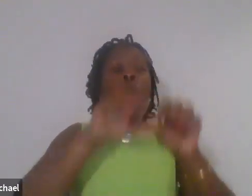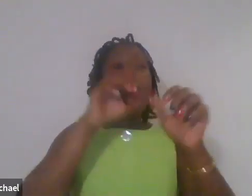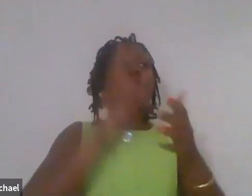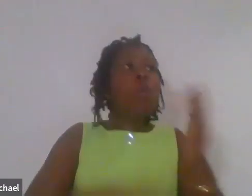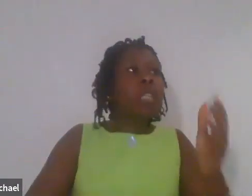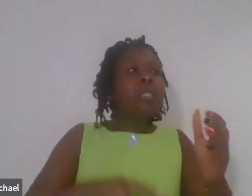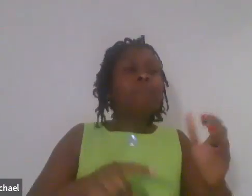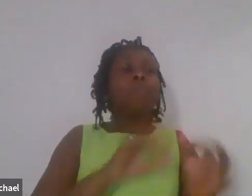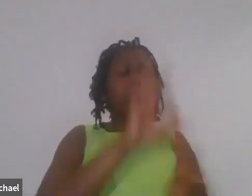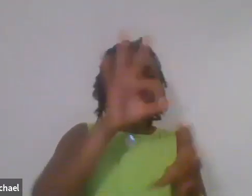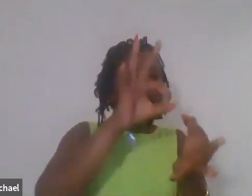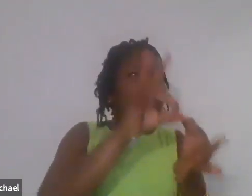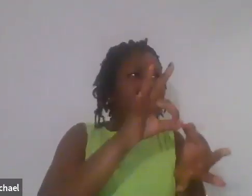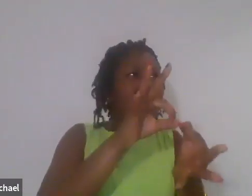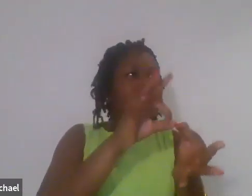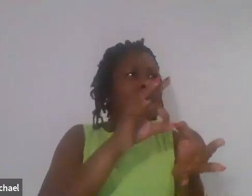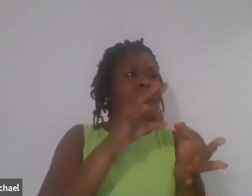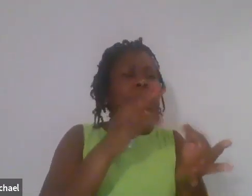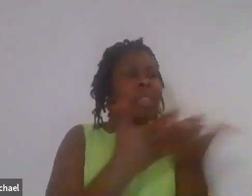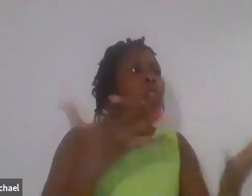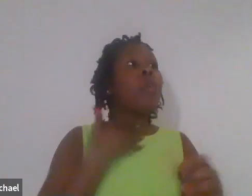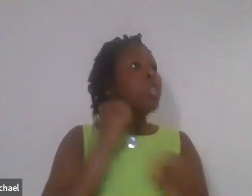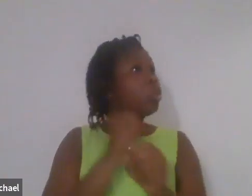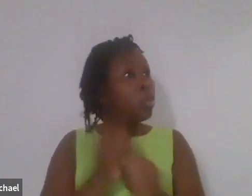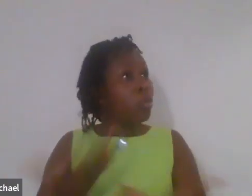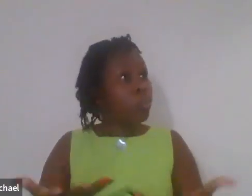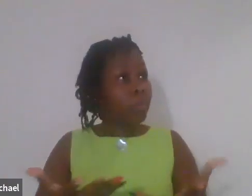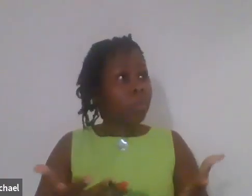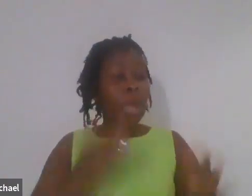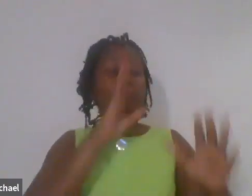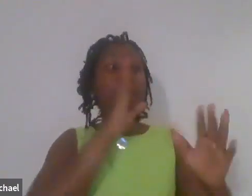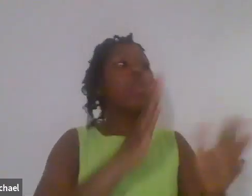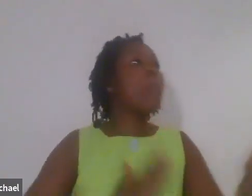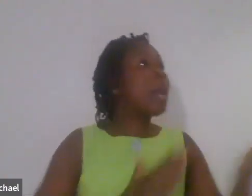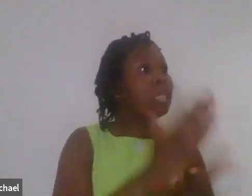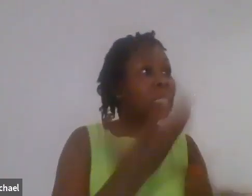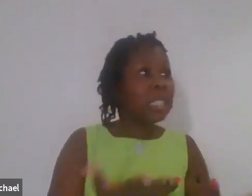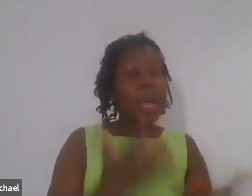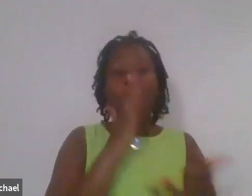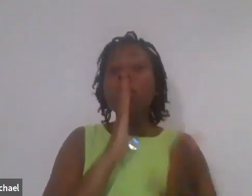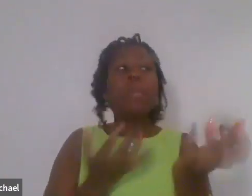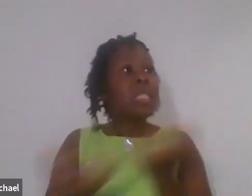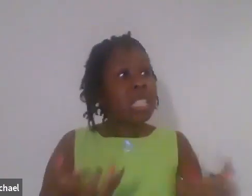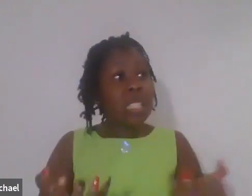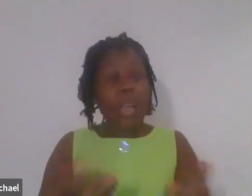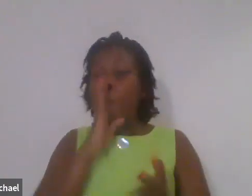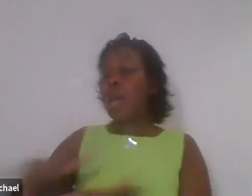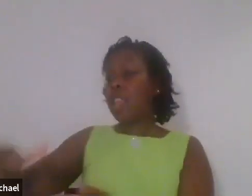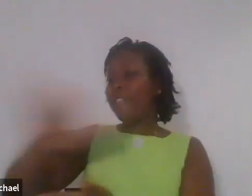Identify what you want. The thing I want to and do. The specific things you want to do. Maybe Business, it's a human rights, or